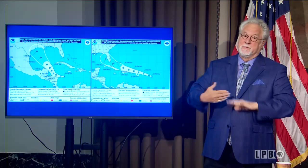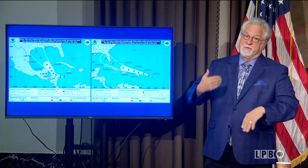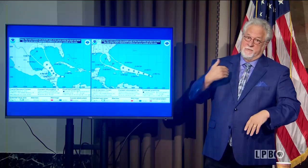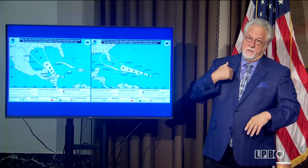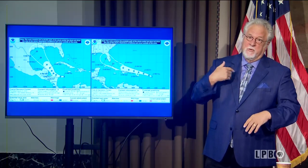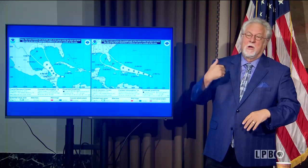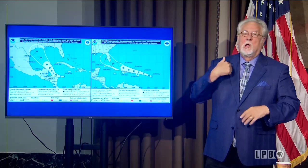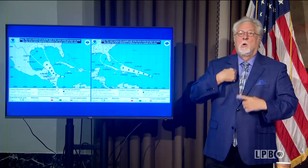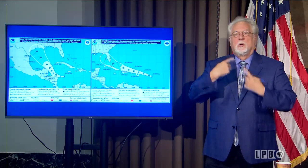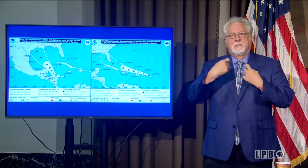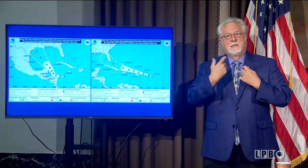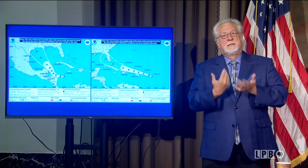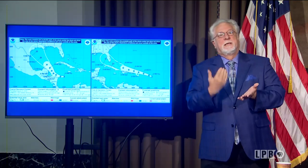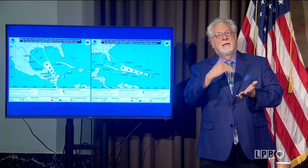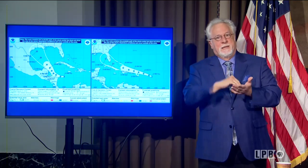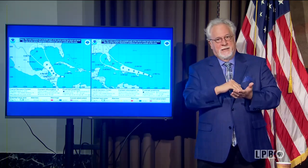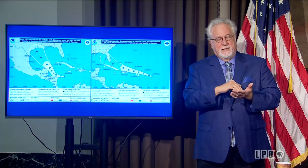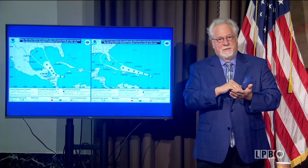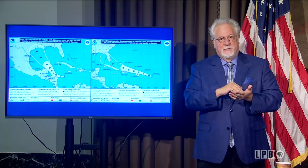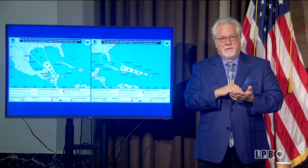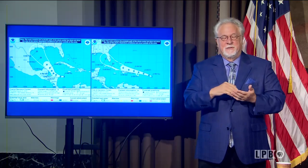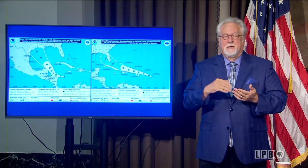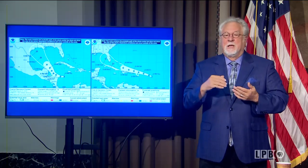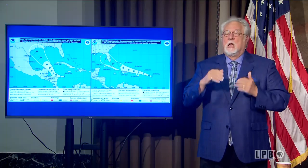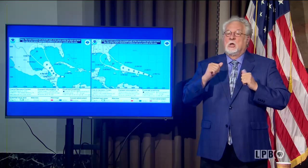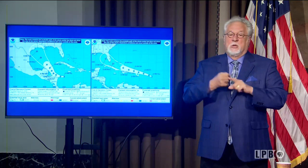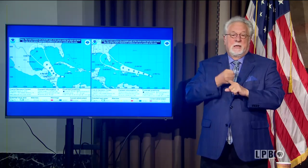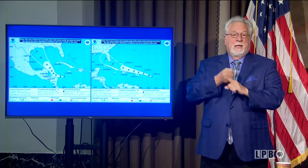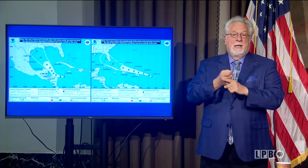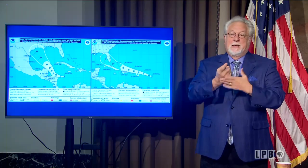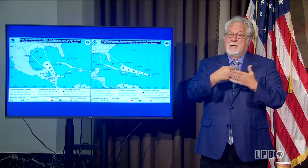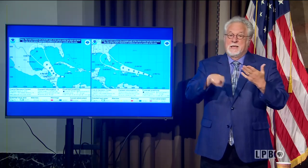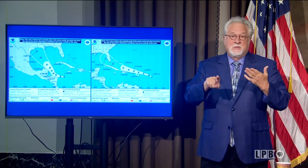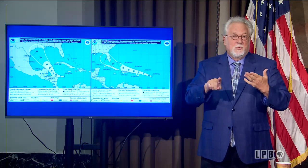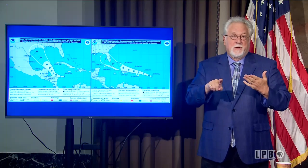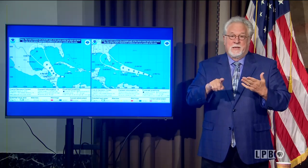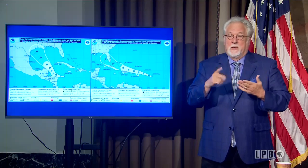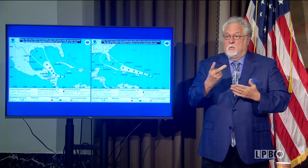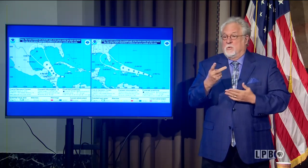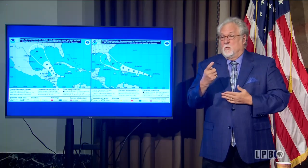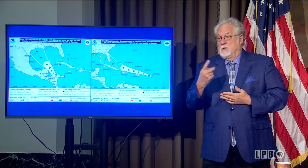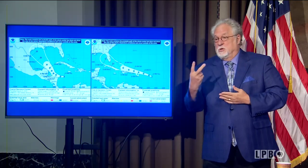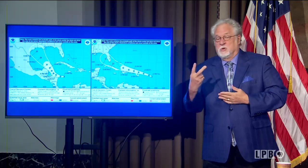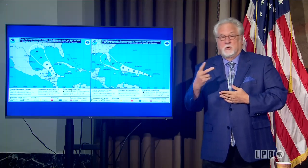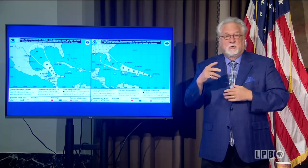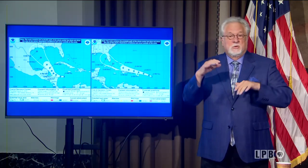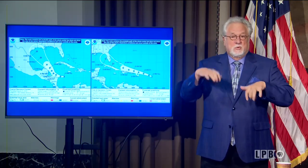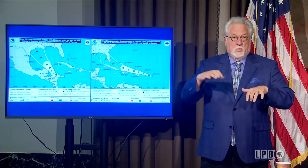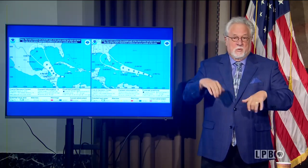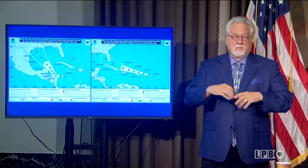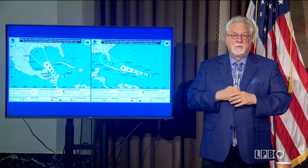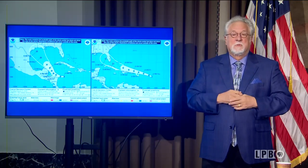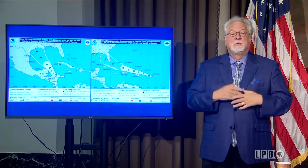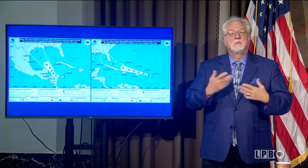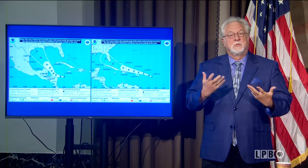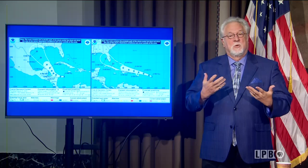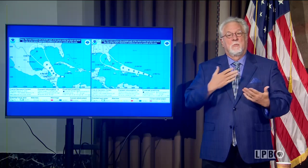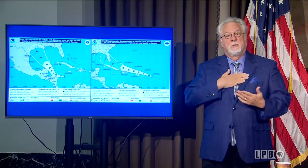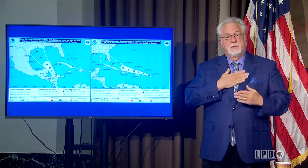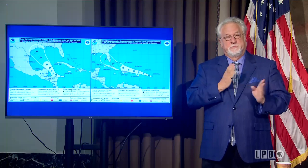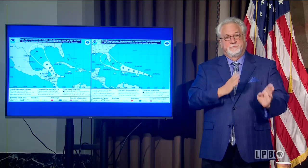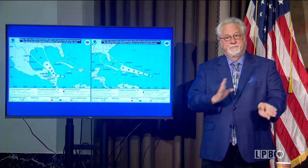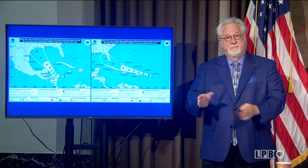We're going to be tested again in many ways. Could come next week in the form of 1 or 2 storms. So please